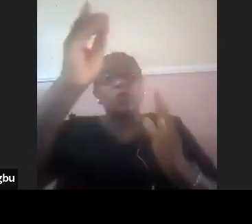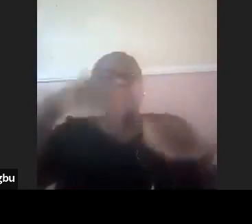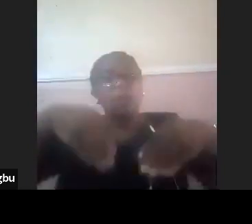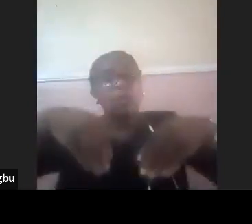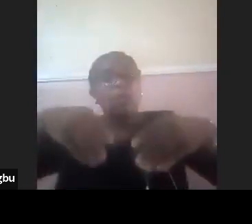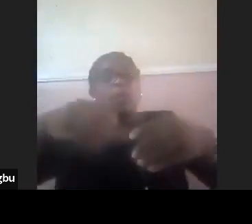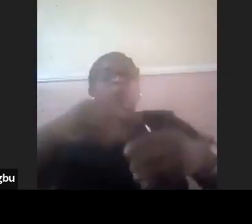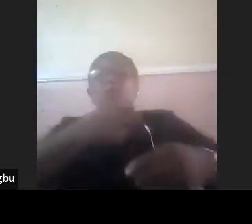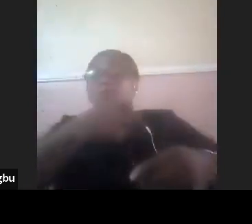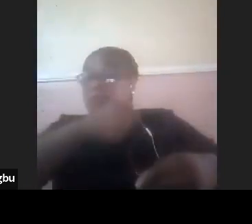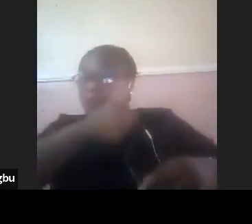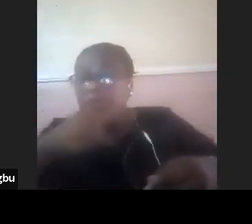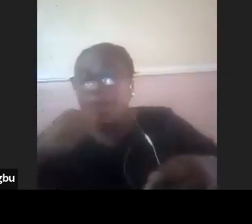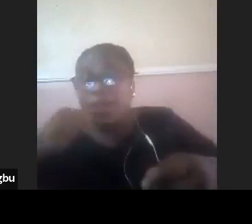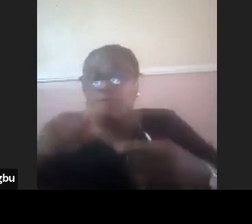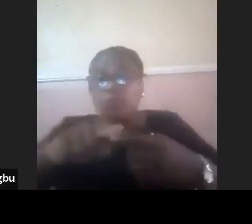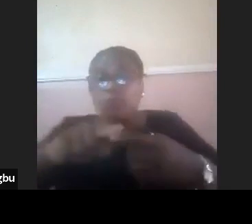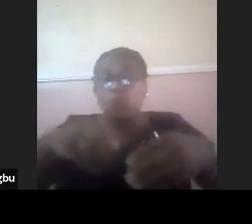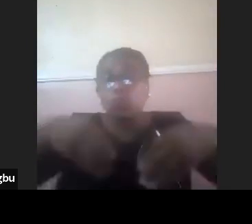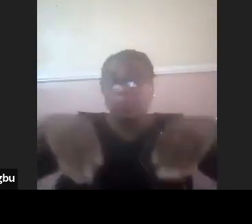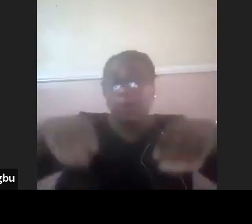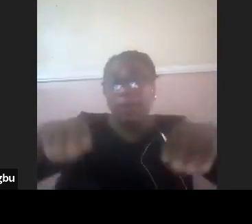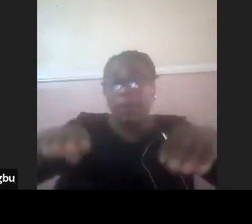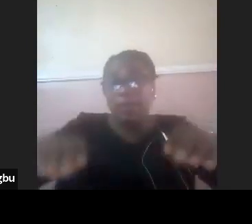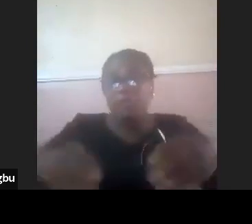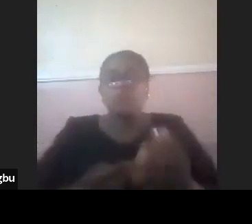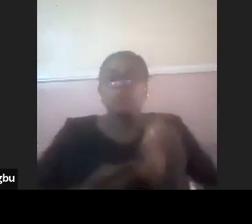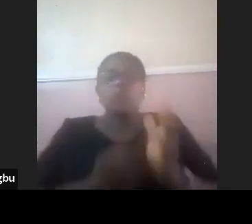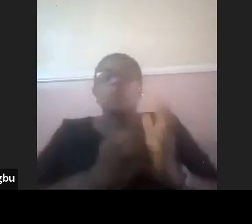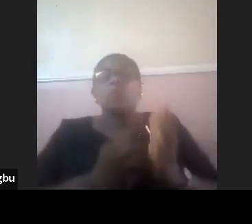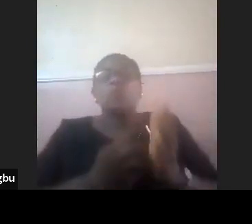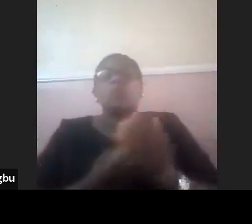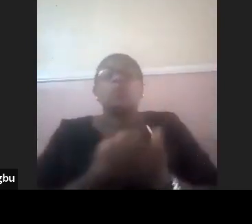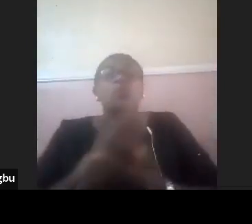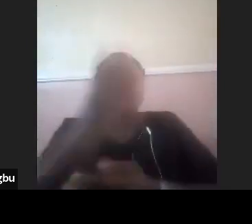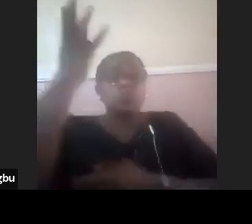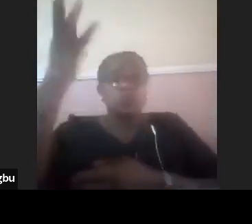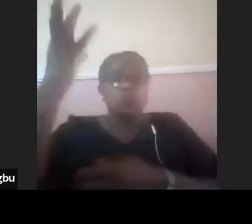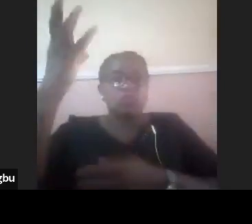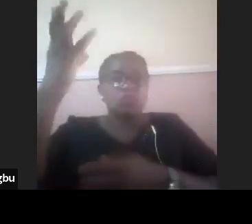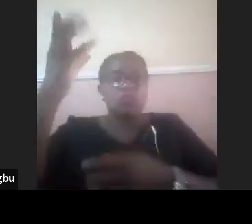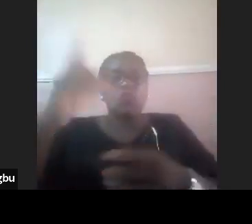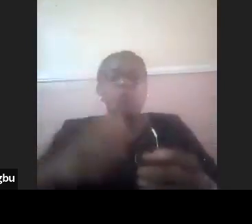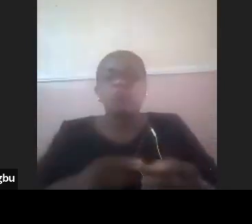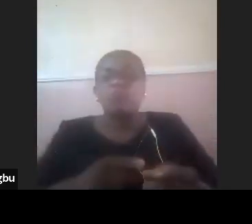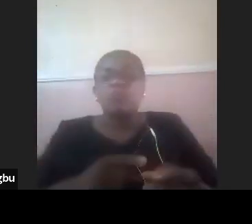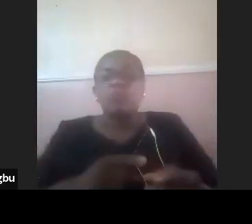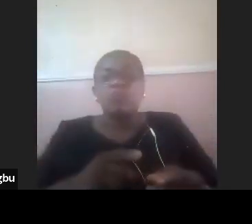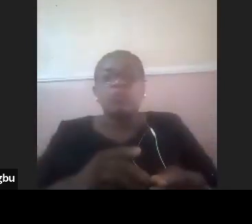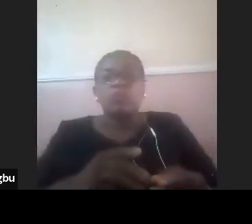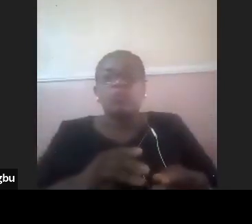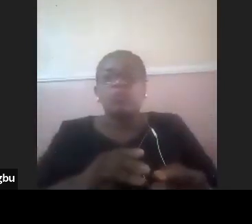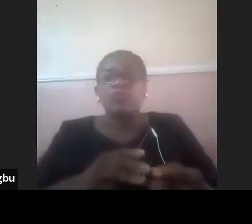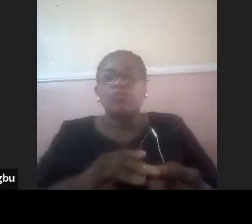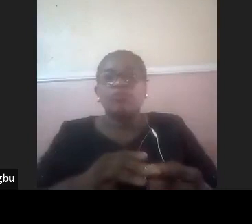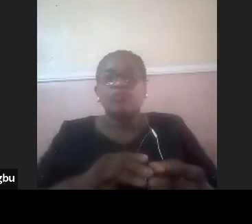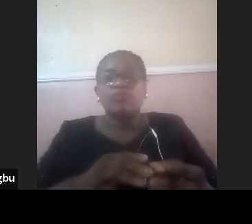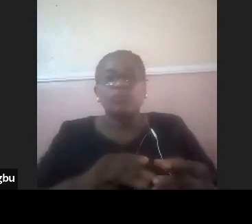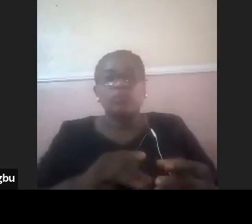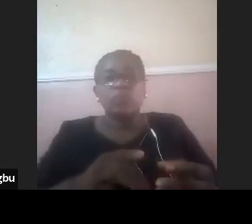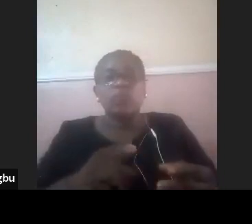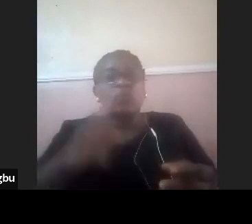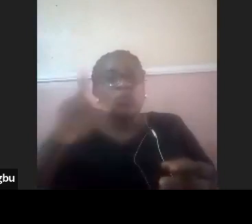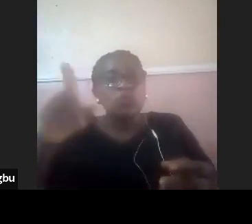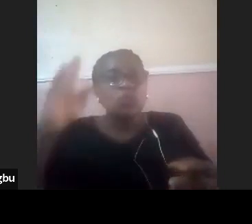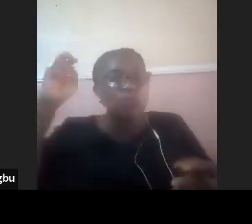doing? What's the impact? You're increasing people's livelihoods, you're increasing people's